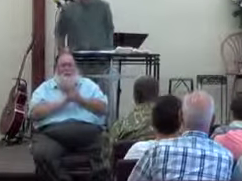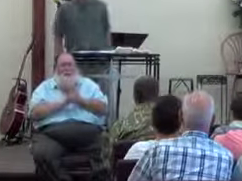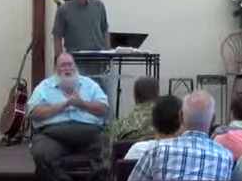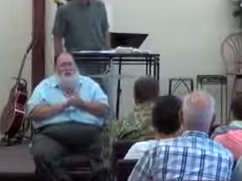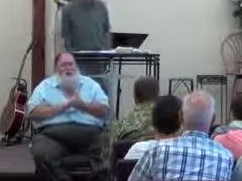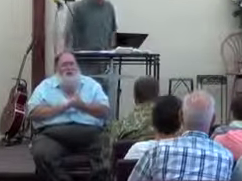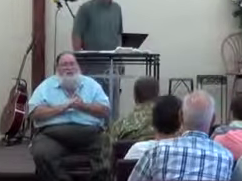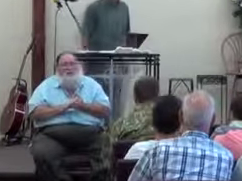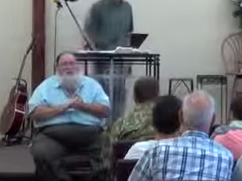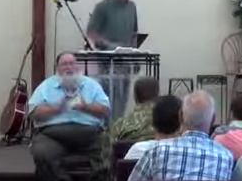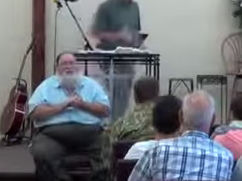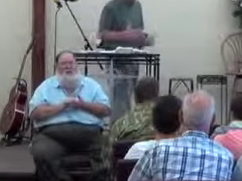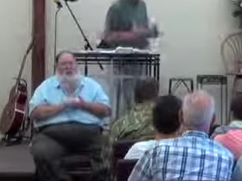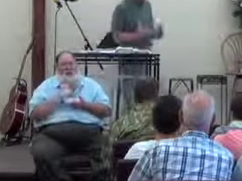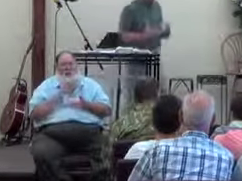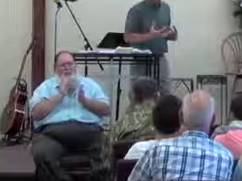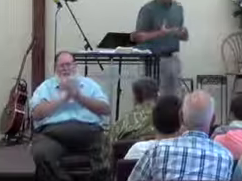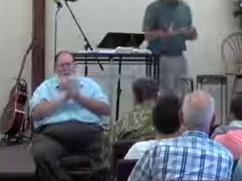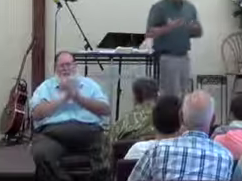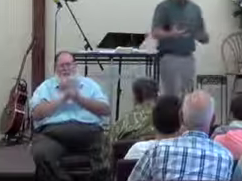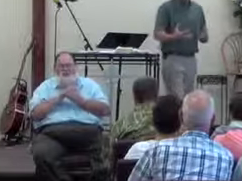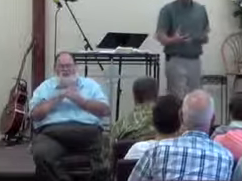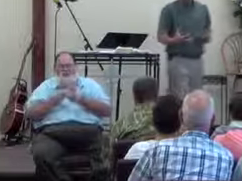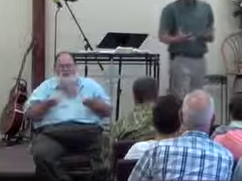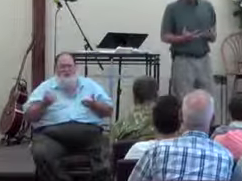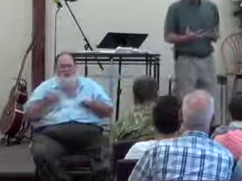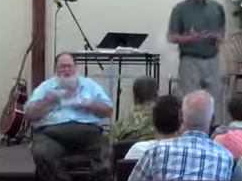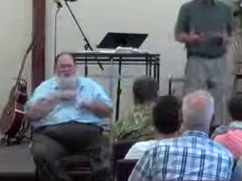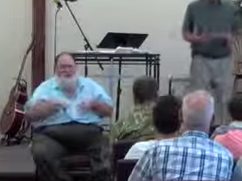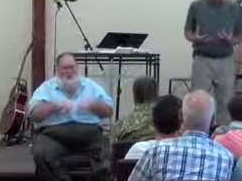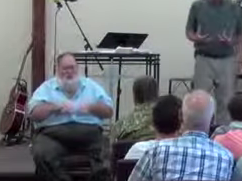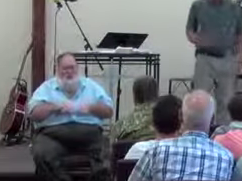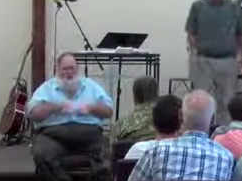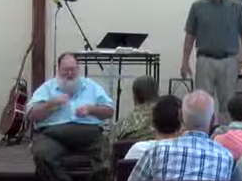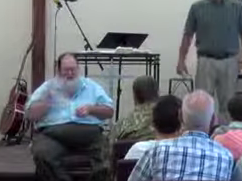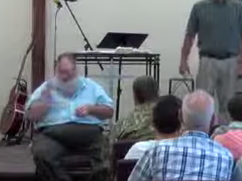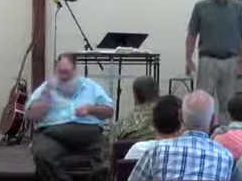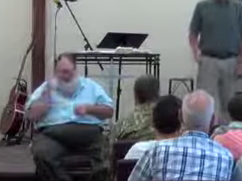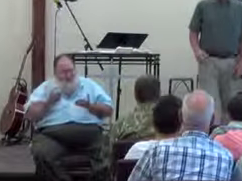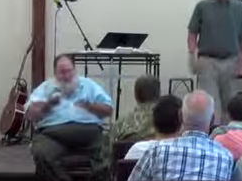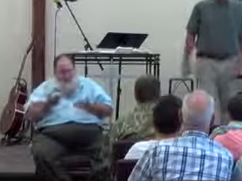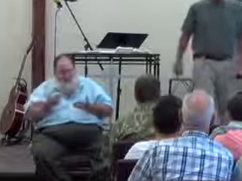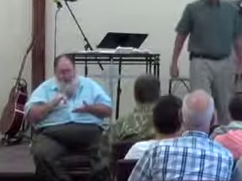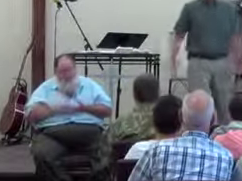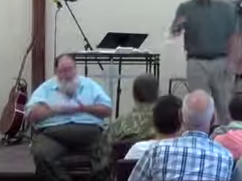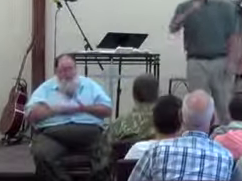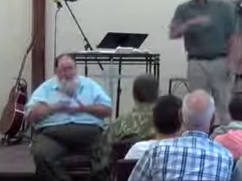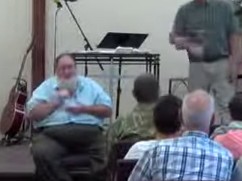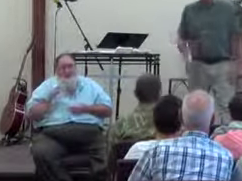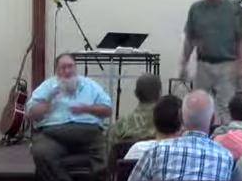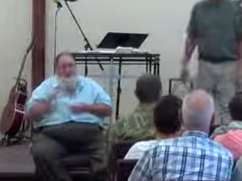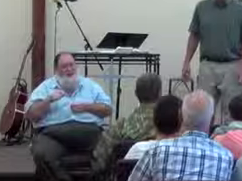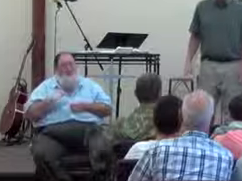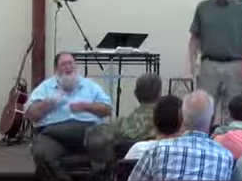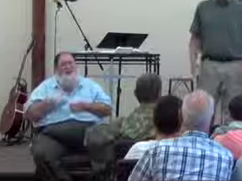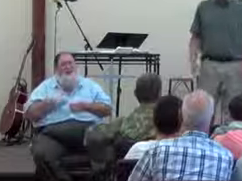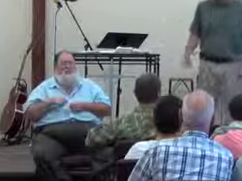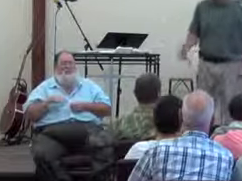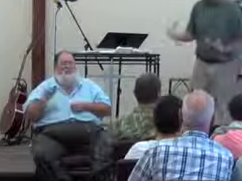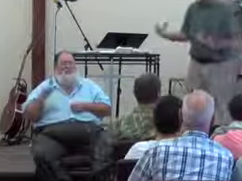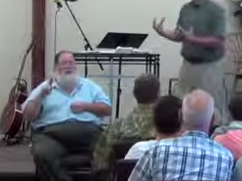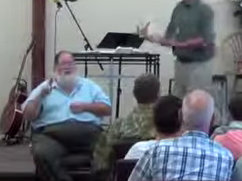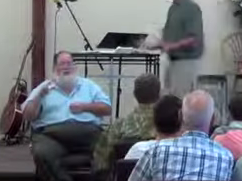isn't something that we do. And we don't realize what it is. And I'm not saying that you have to you know, do cartwheels up and down the aisle to praise Him,